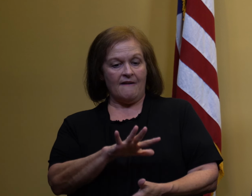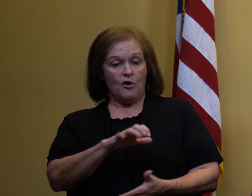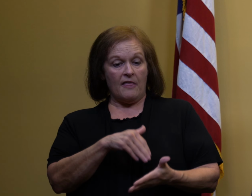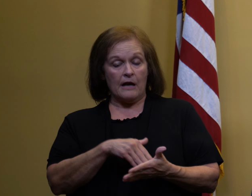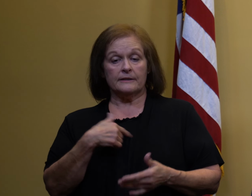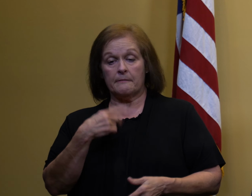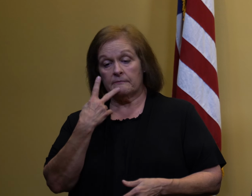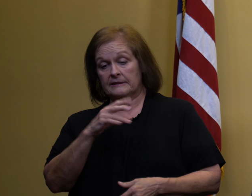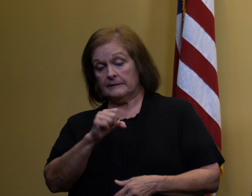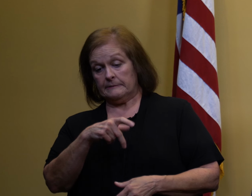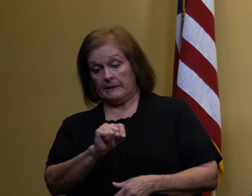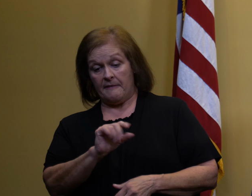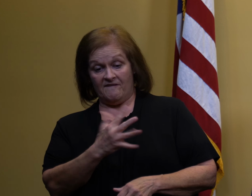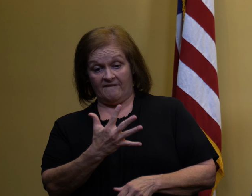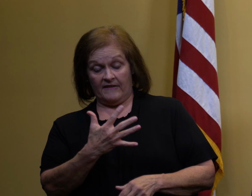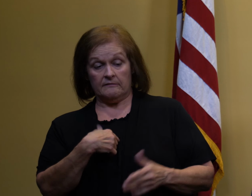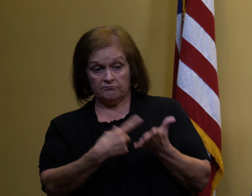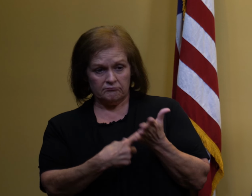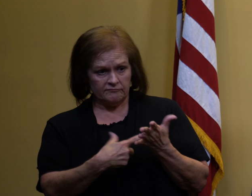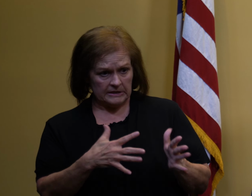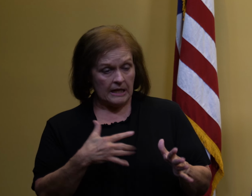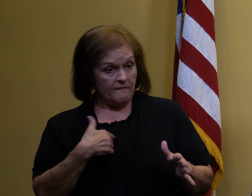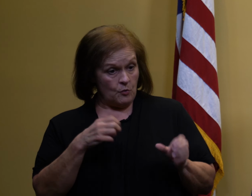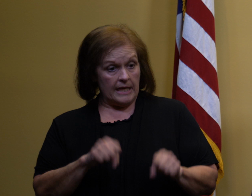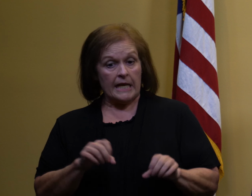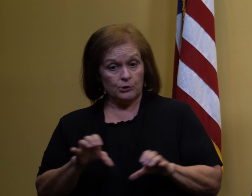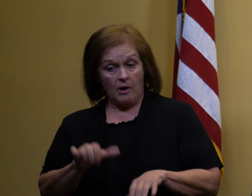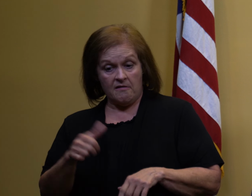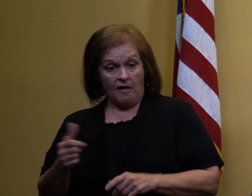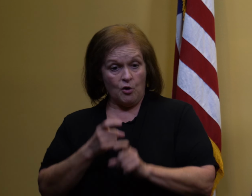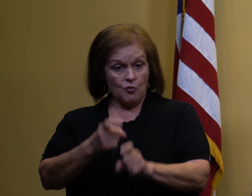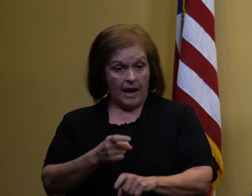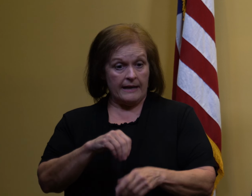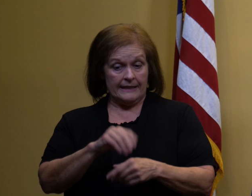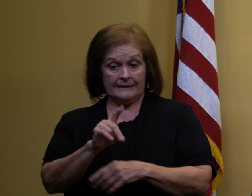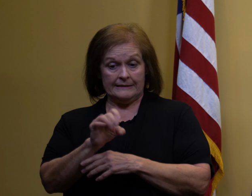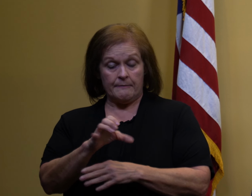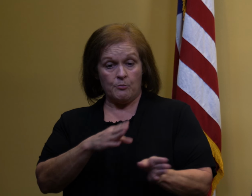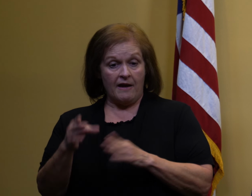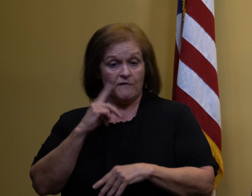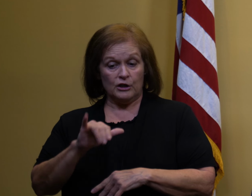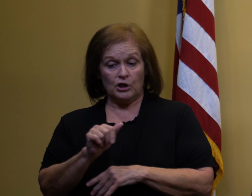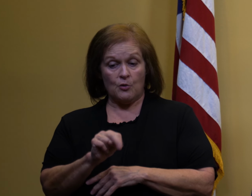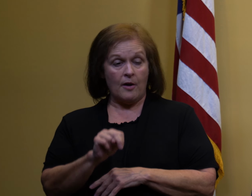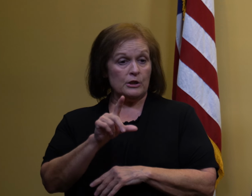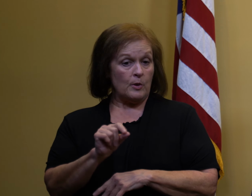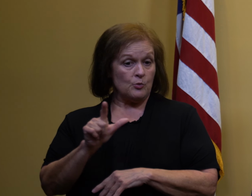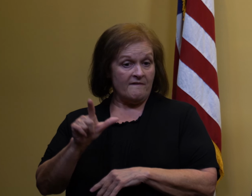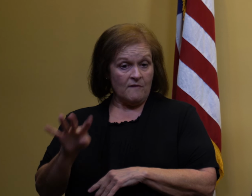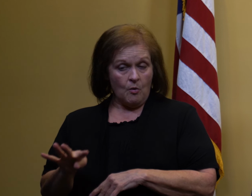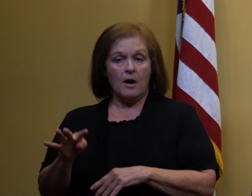at September 5th, I talked to my team yesterday, if we can roll out another grant opportunity December, preparing for January